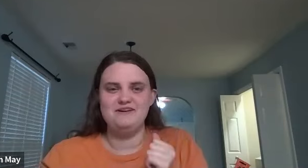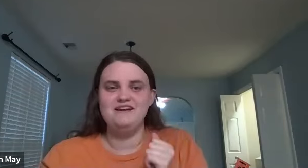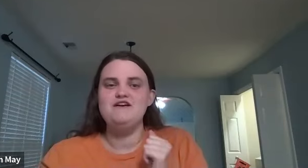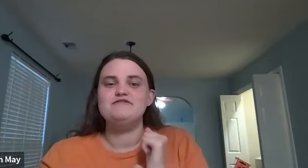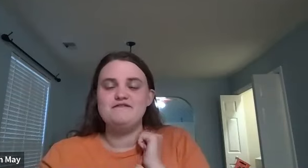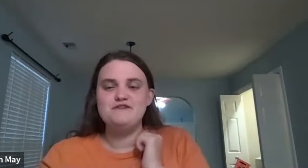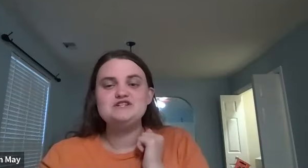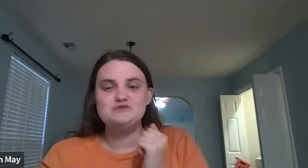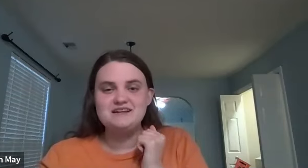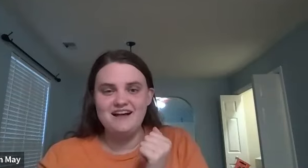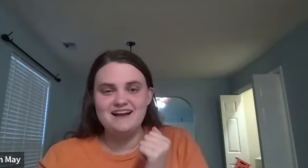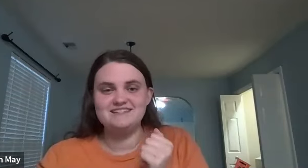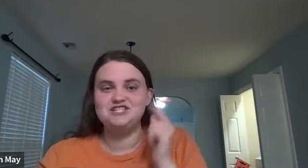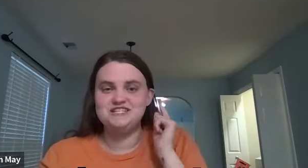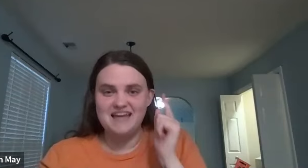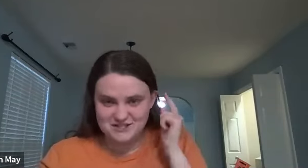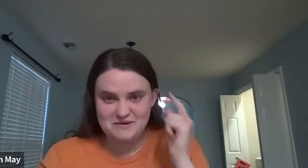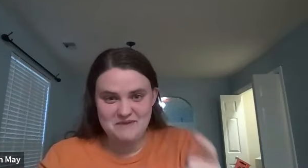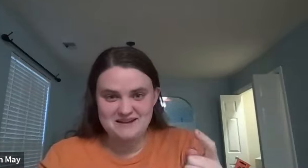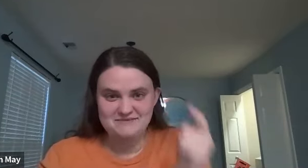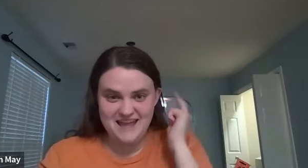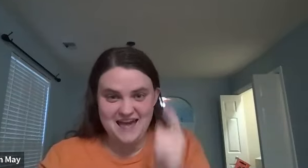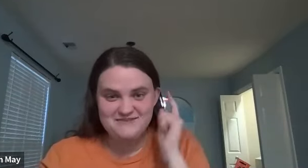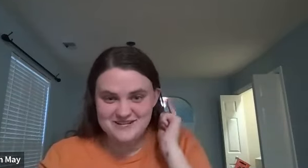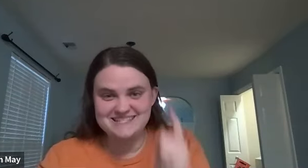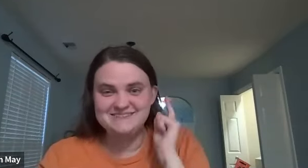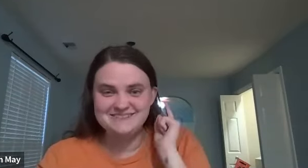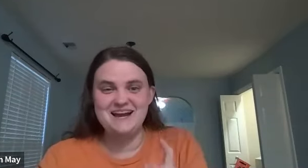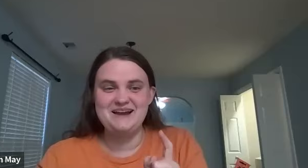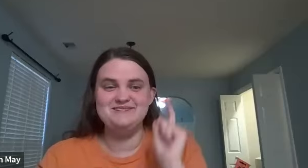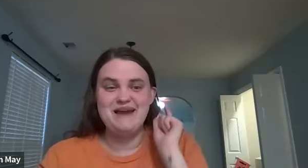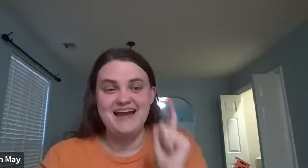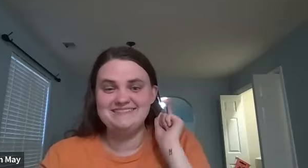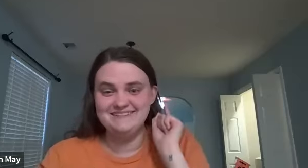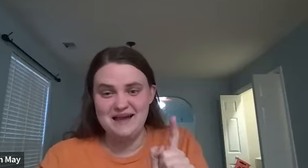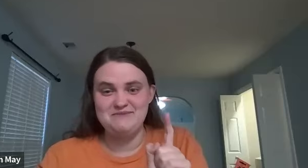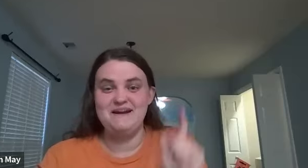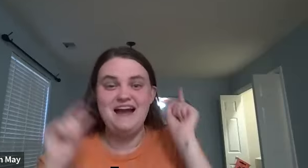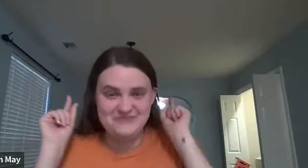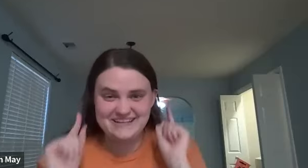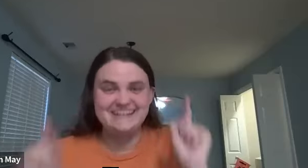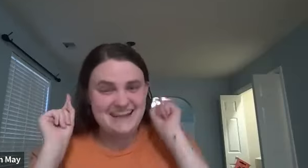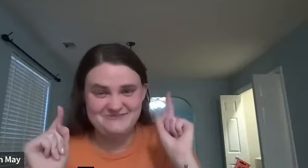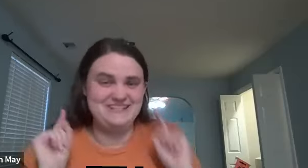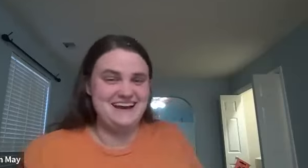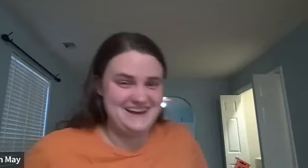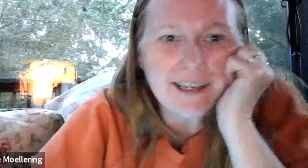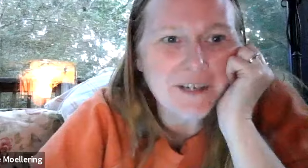library. The first 3 classes, she's had to remind me every single time to add the library. I forget it. Gillian's like, are there